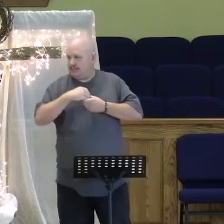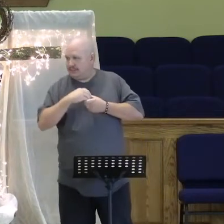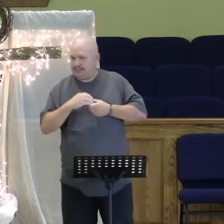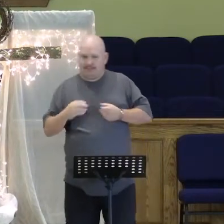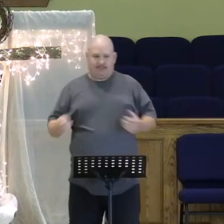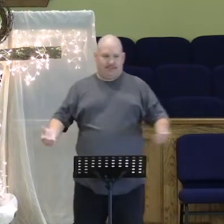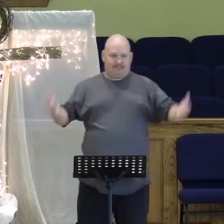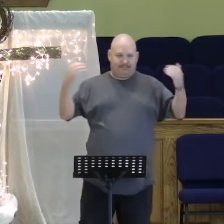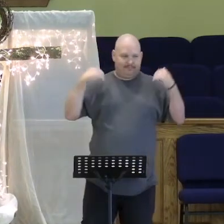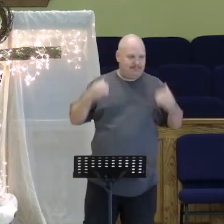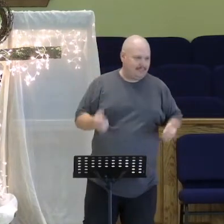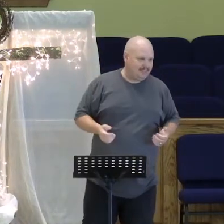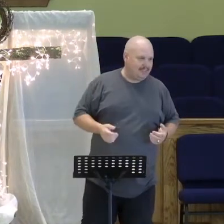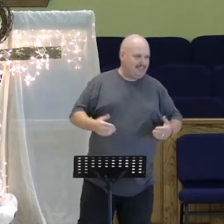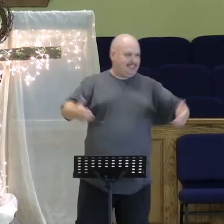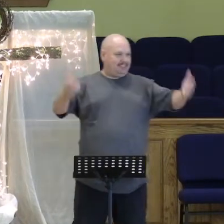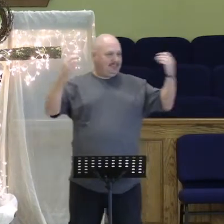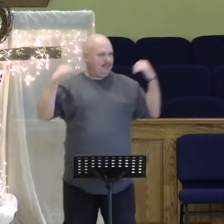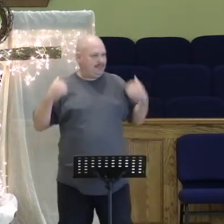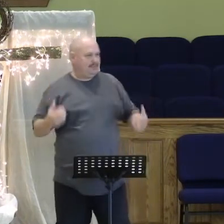They're going to get involved, so come on up here, kids.